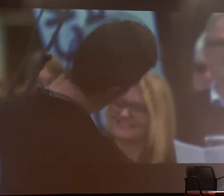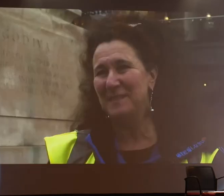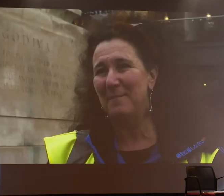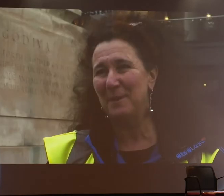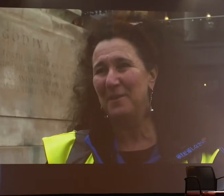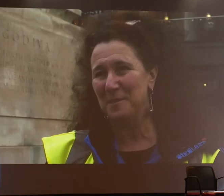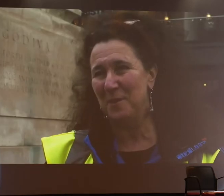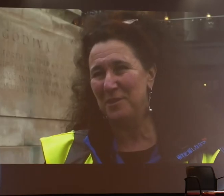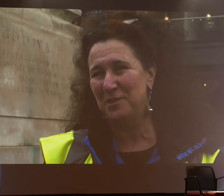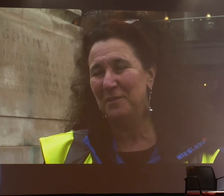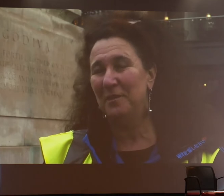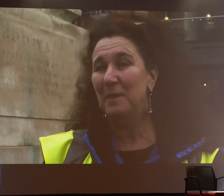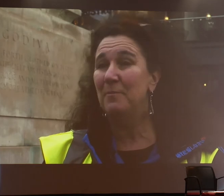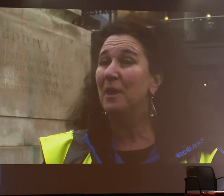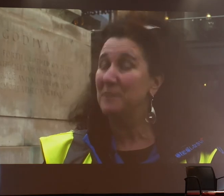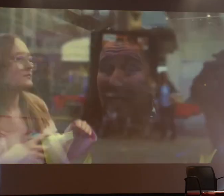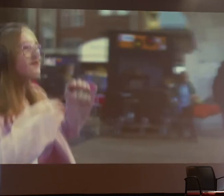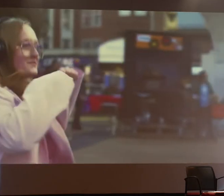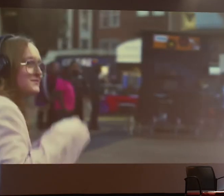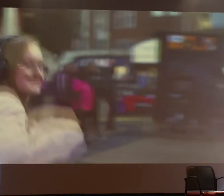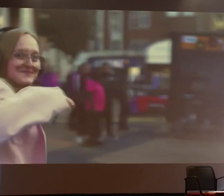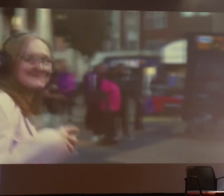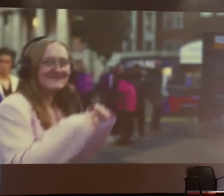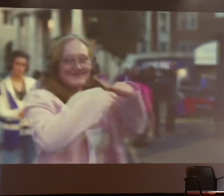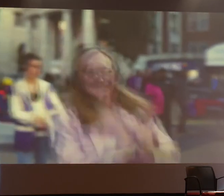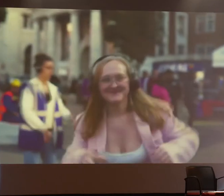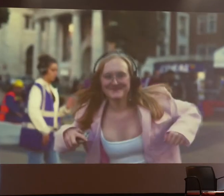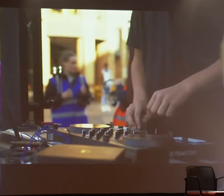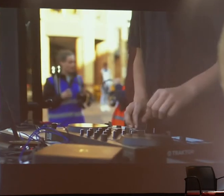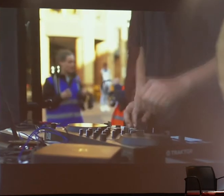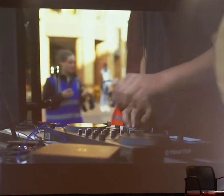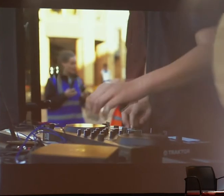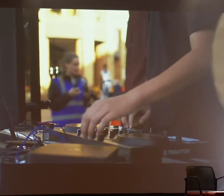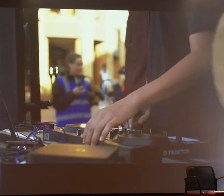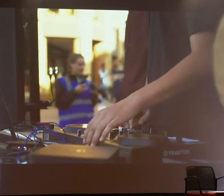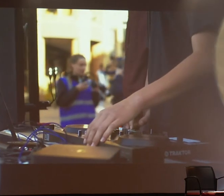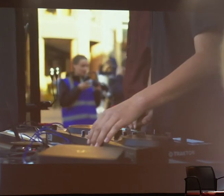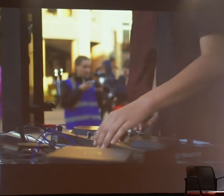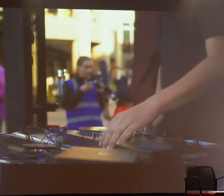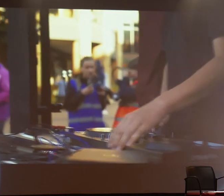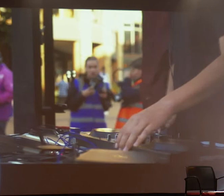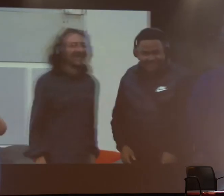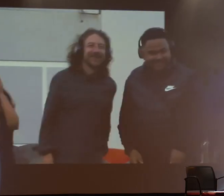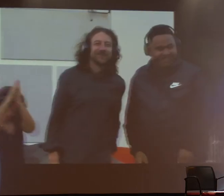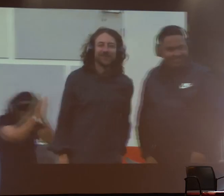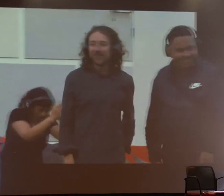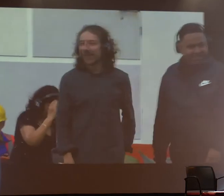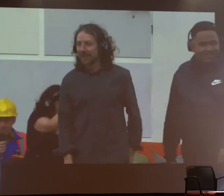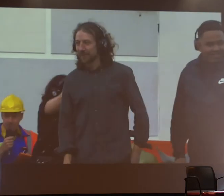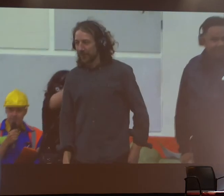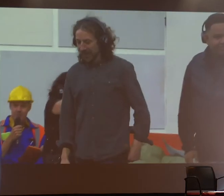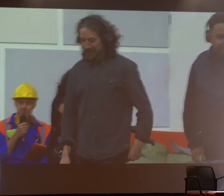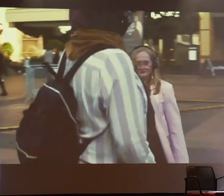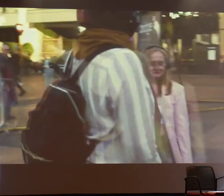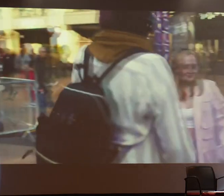different things happen under the bridge. People come together who wouldn't normally meet and do things together that wouldn't normally happen outdoors in